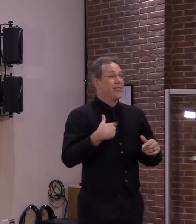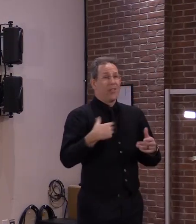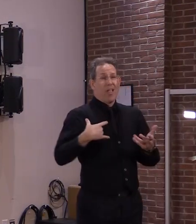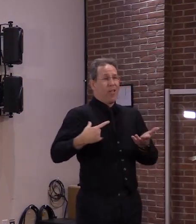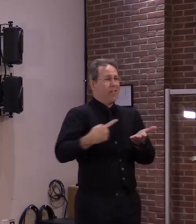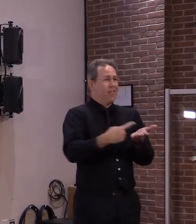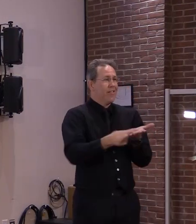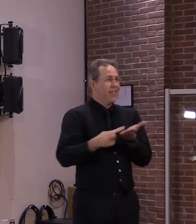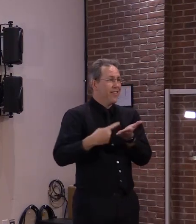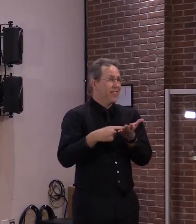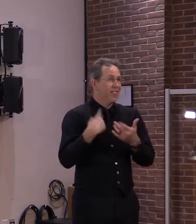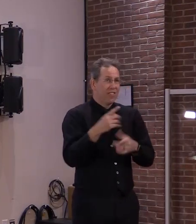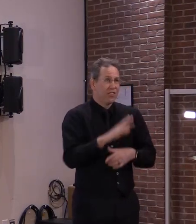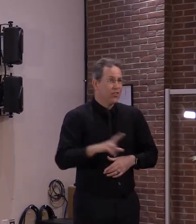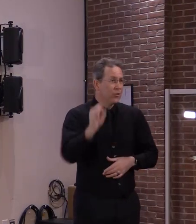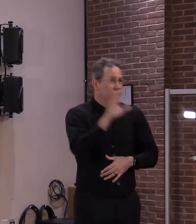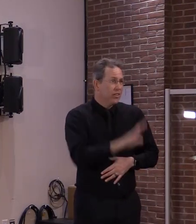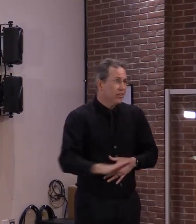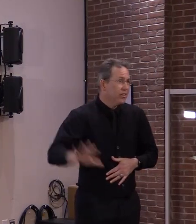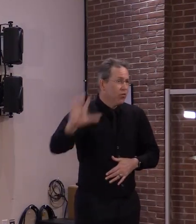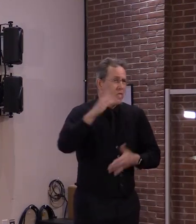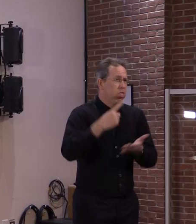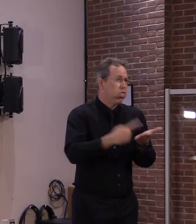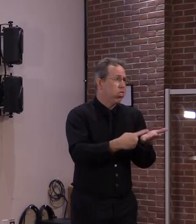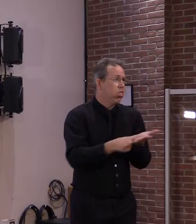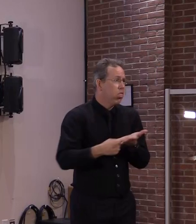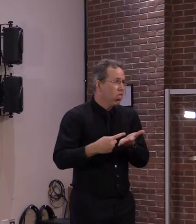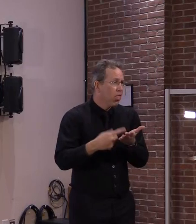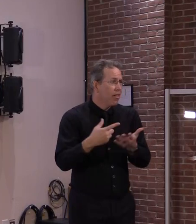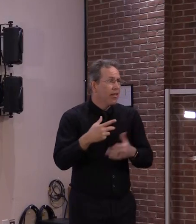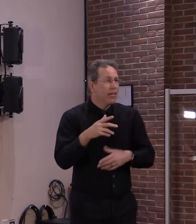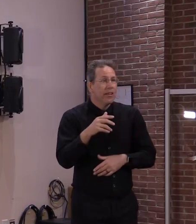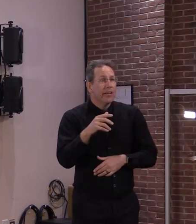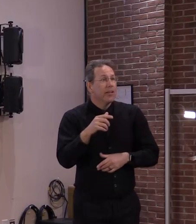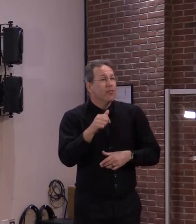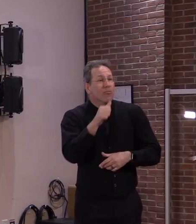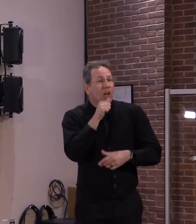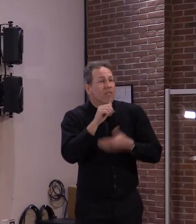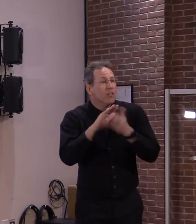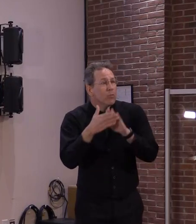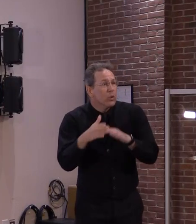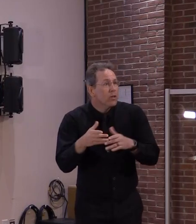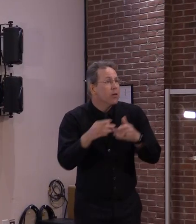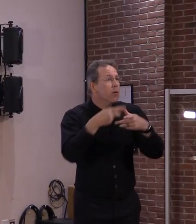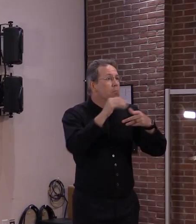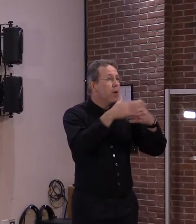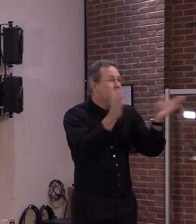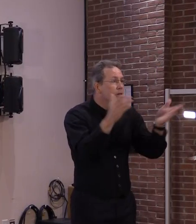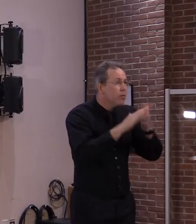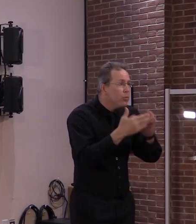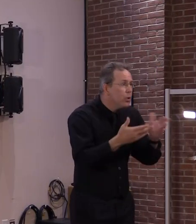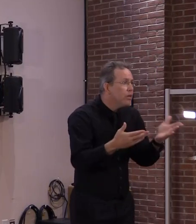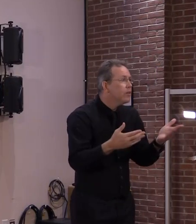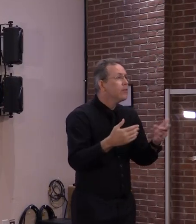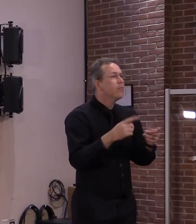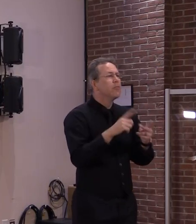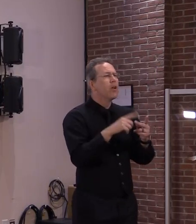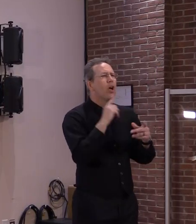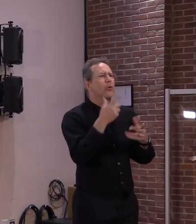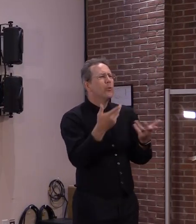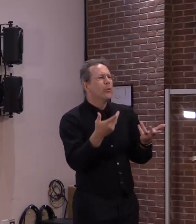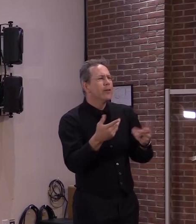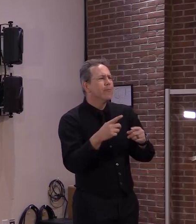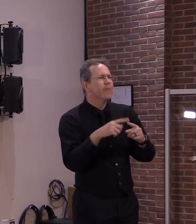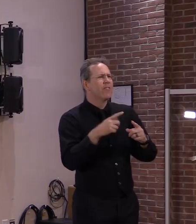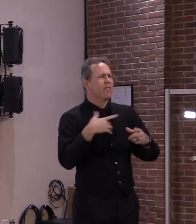the state, but by more the private community, emphasis on who feels that mandating a